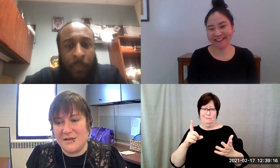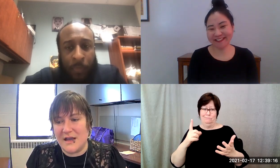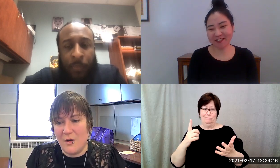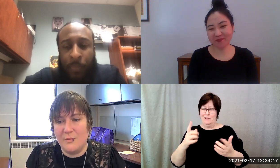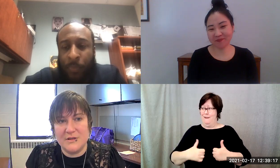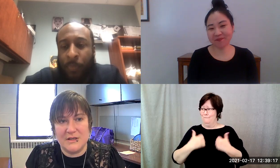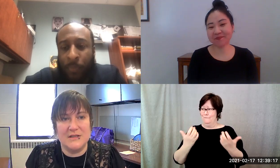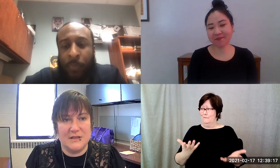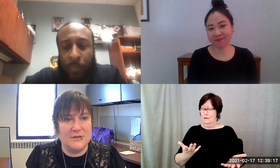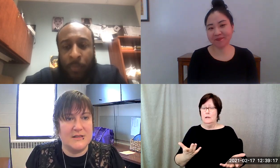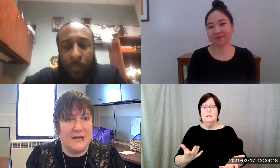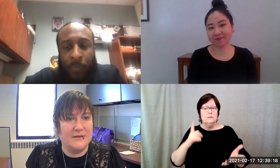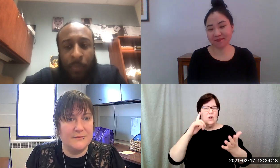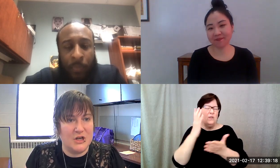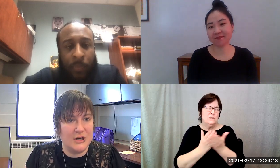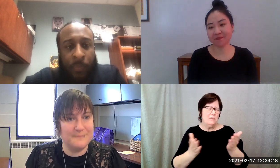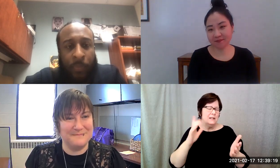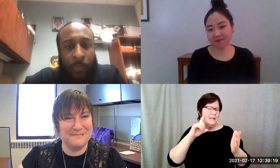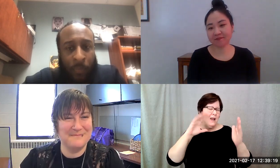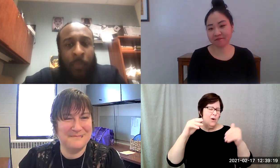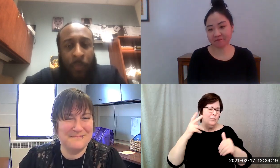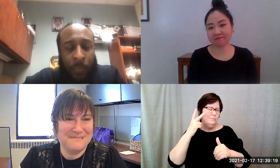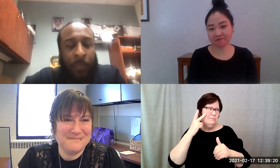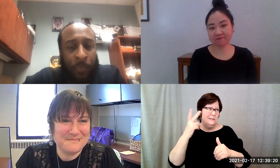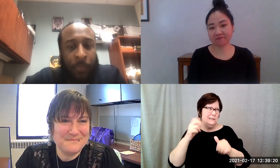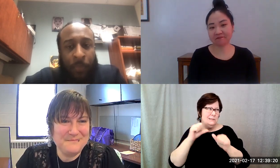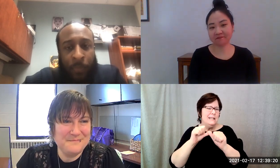are some things I hope to continue to see changing.